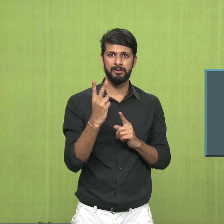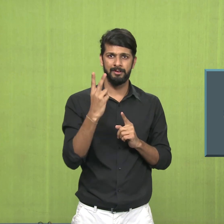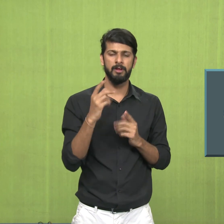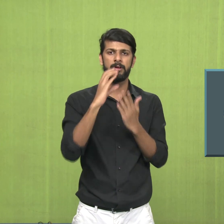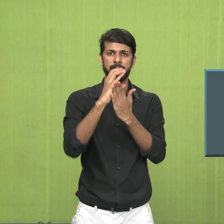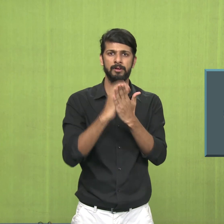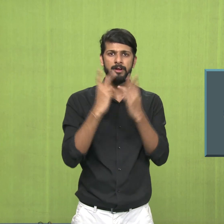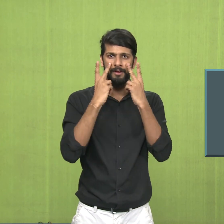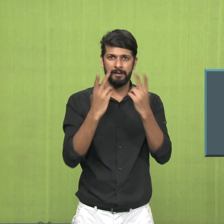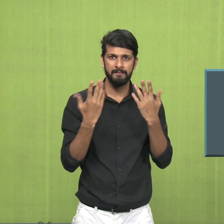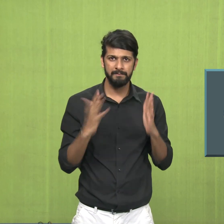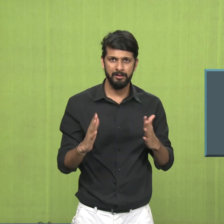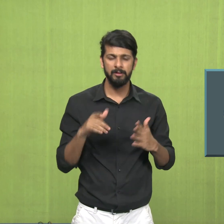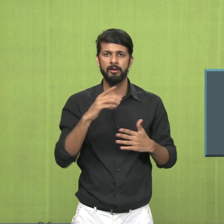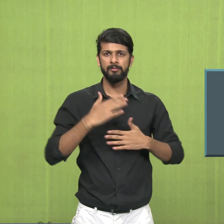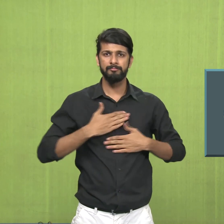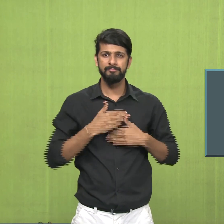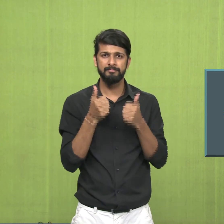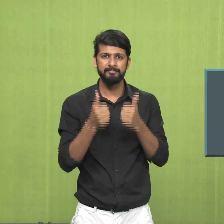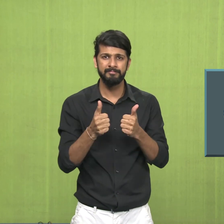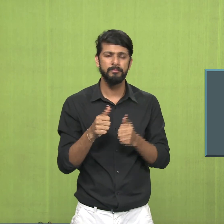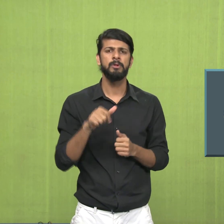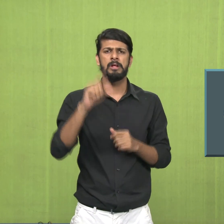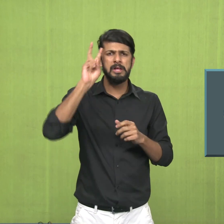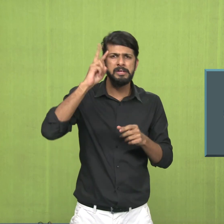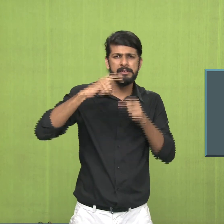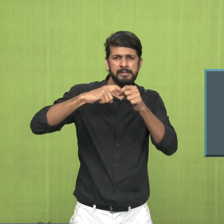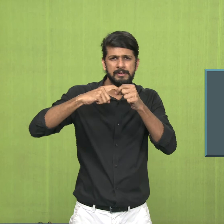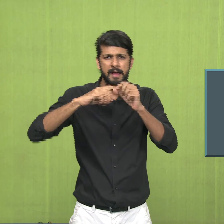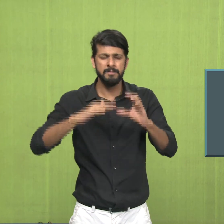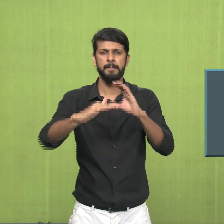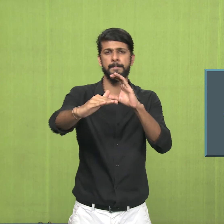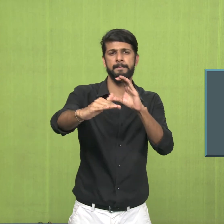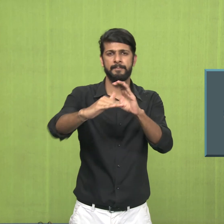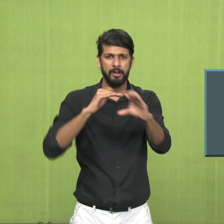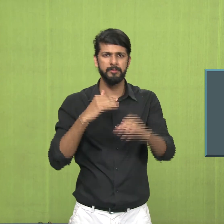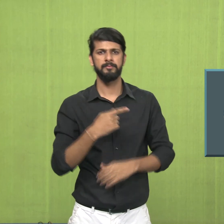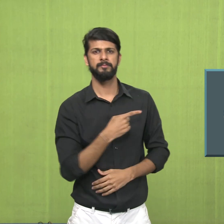I hope you enjoyed watching part 2 of the lesson. If you have any queries, you can email us